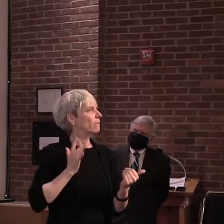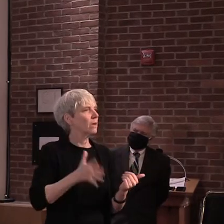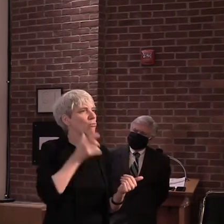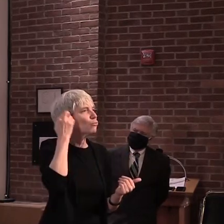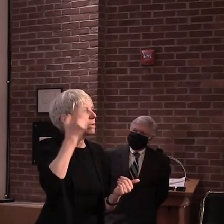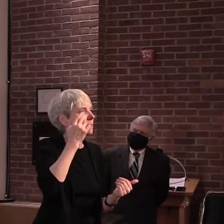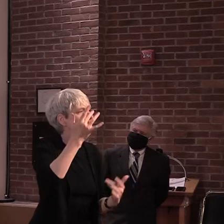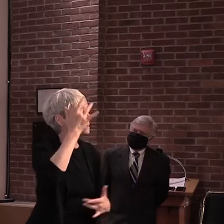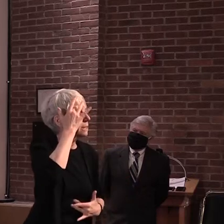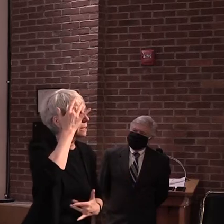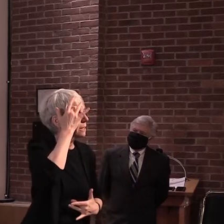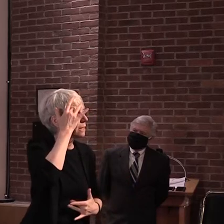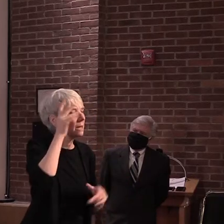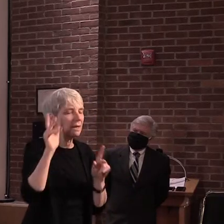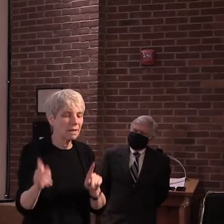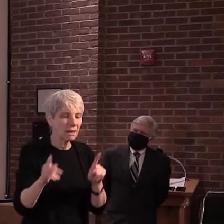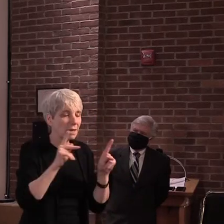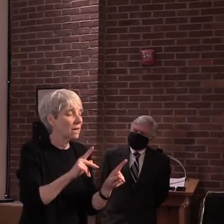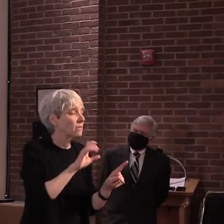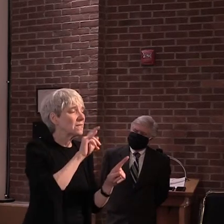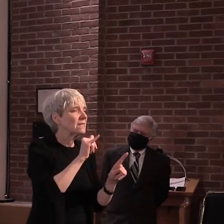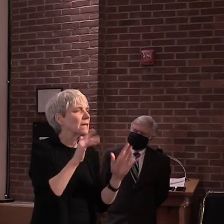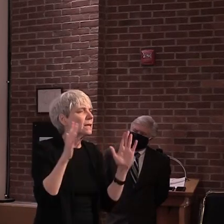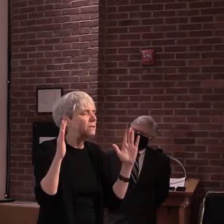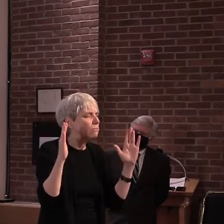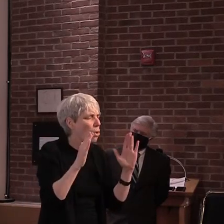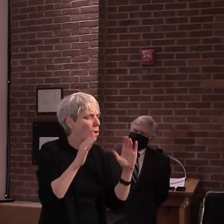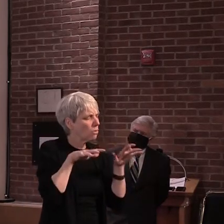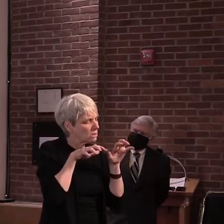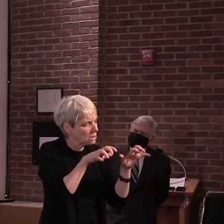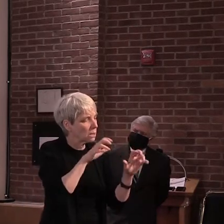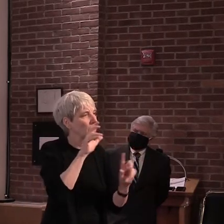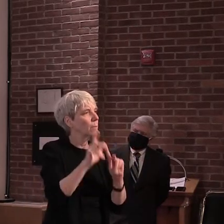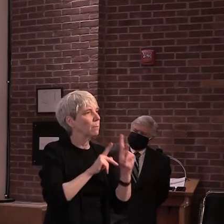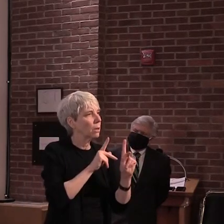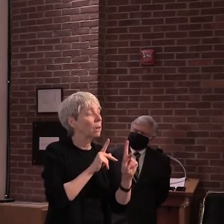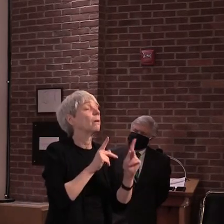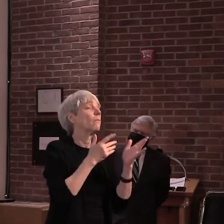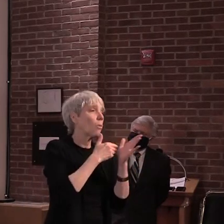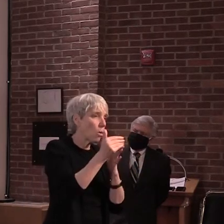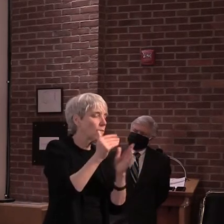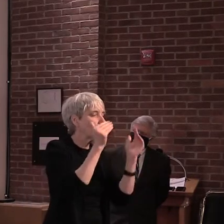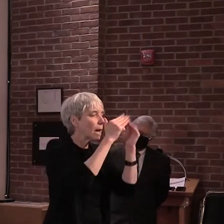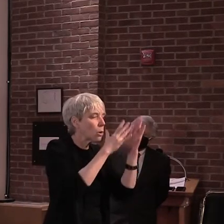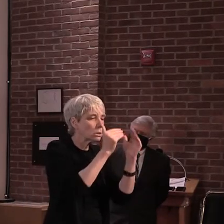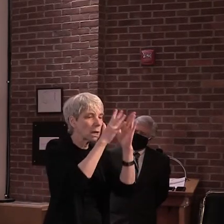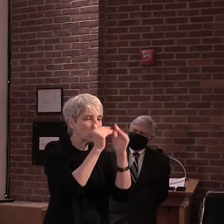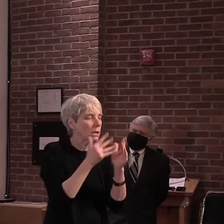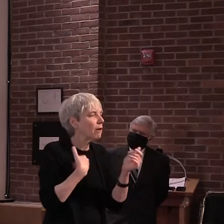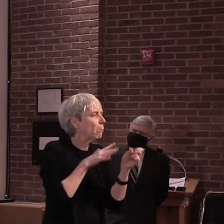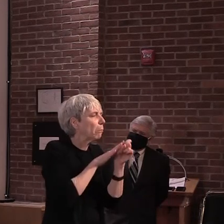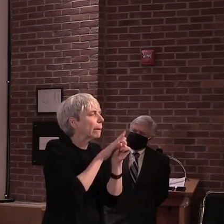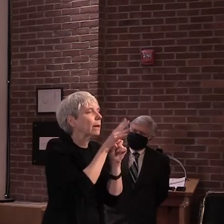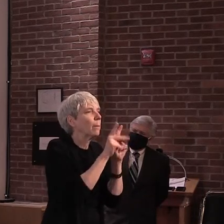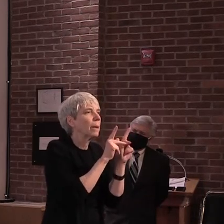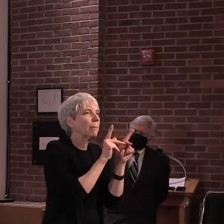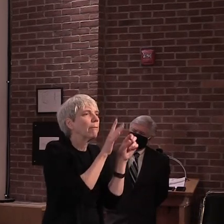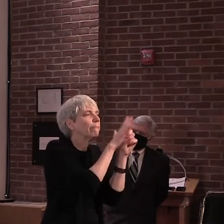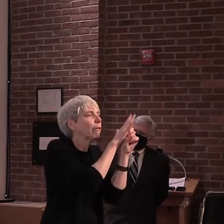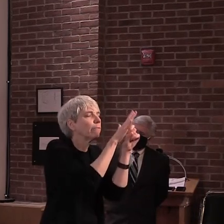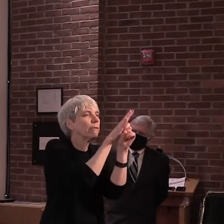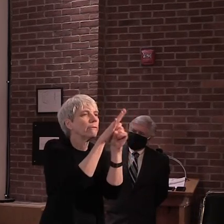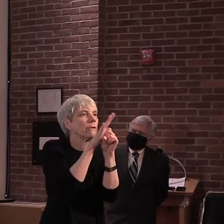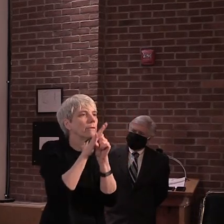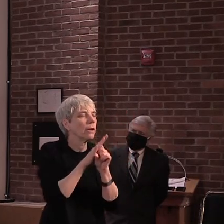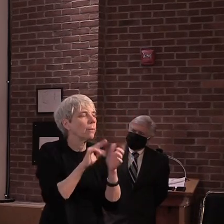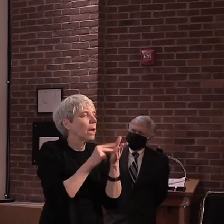populated city, often there's densely populated homes, and easy to transmit within a very